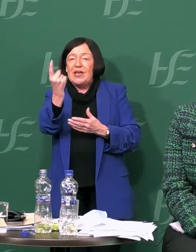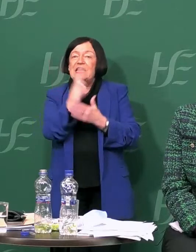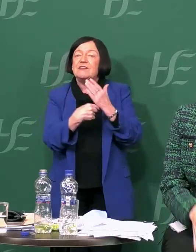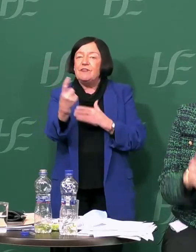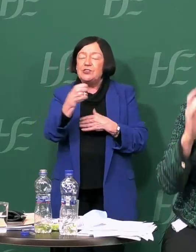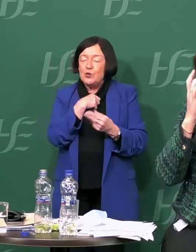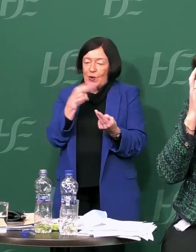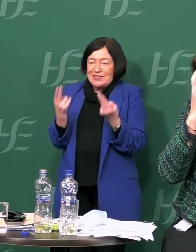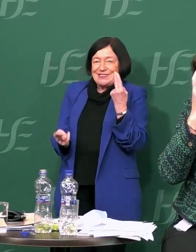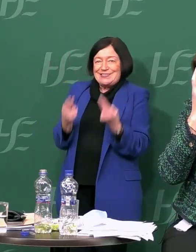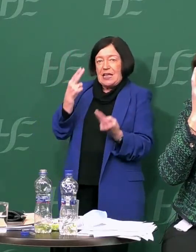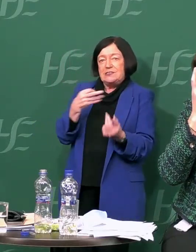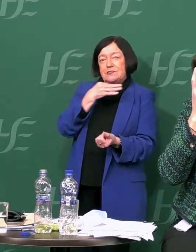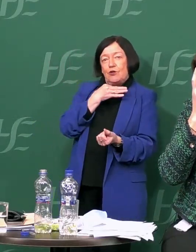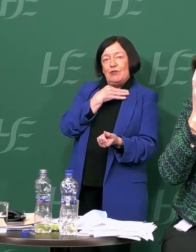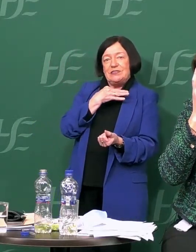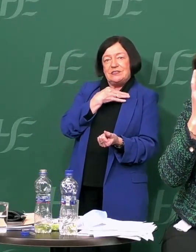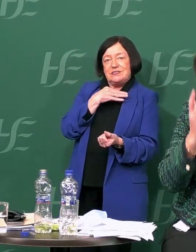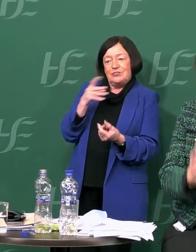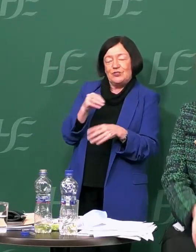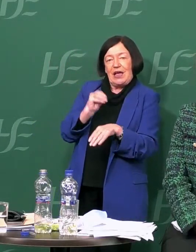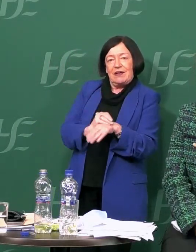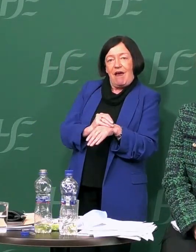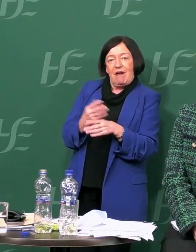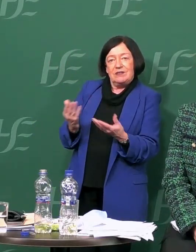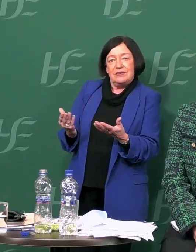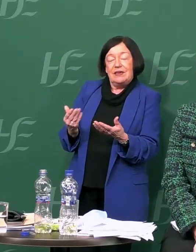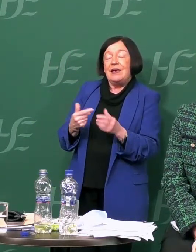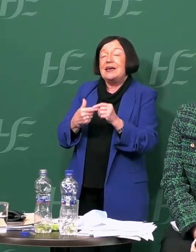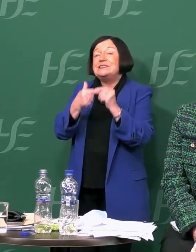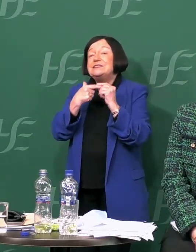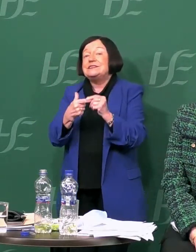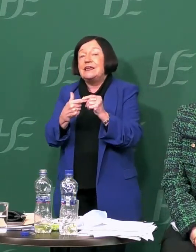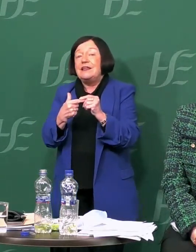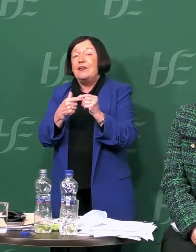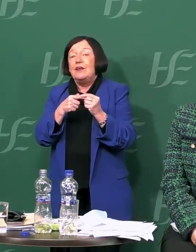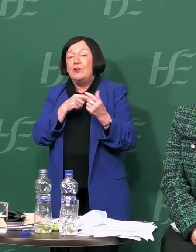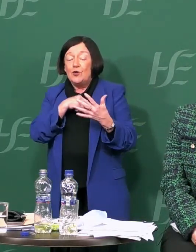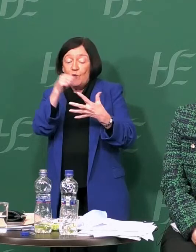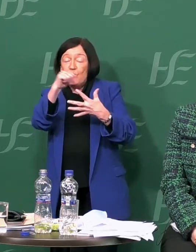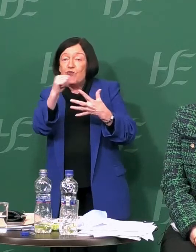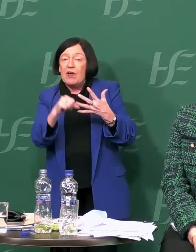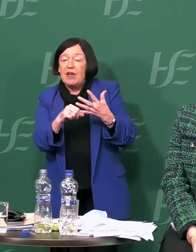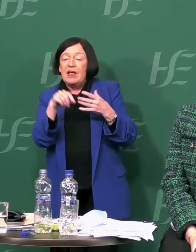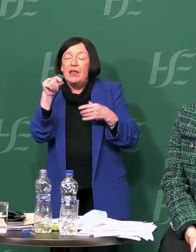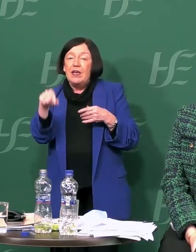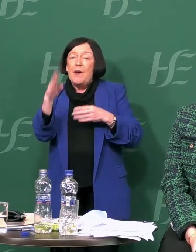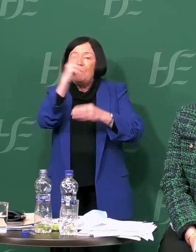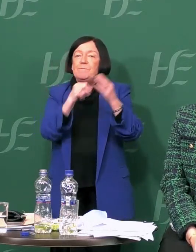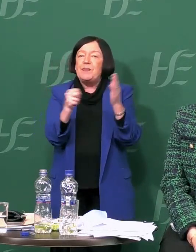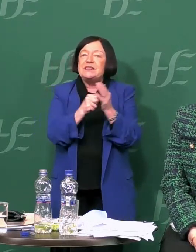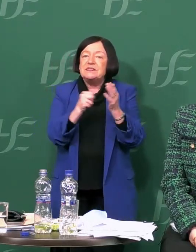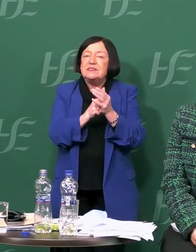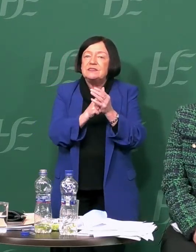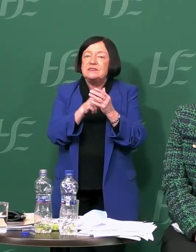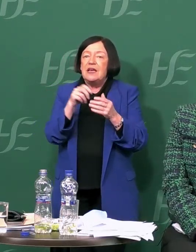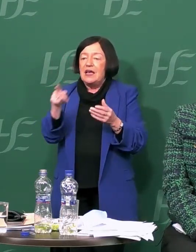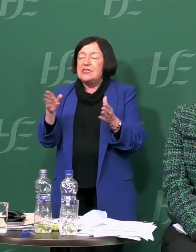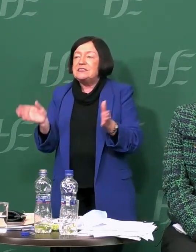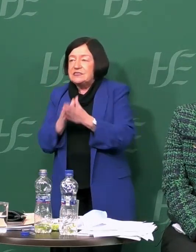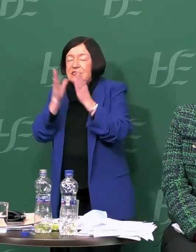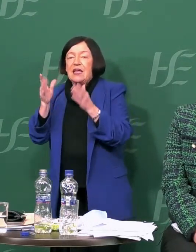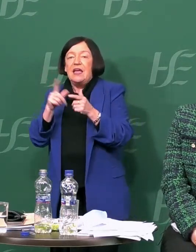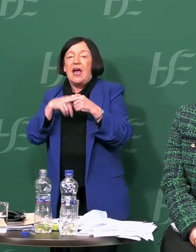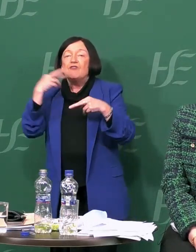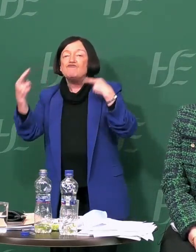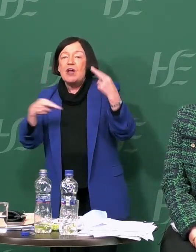just assess the risks that you're taking on in the coming weeks. And secondly, to enterprise and business and retail and